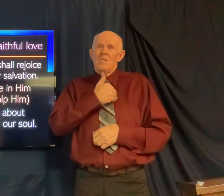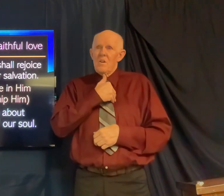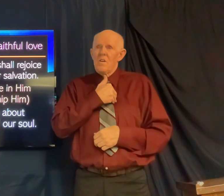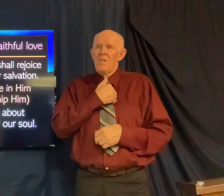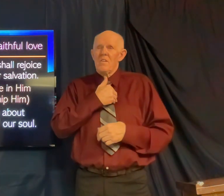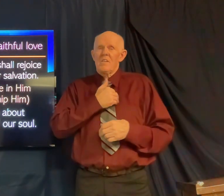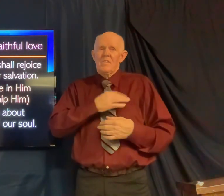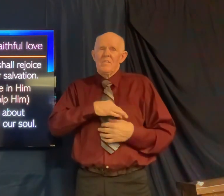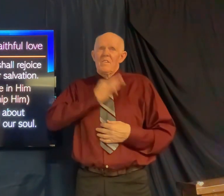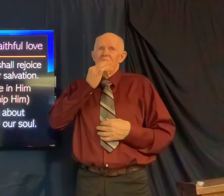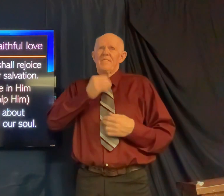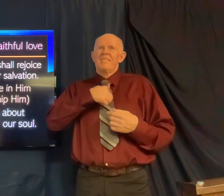takes care of our soul,